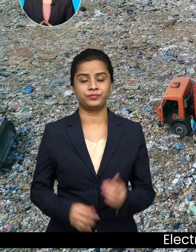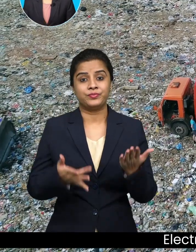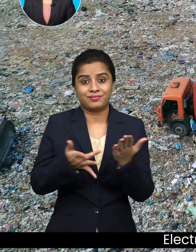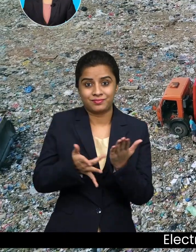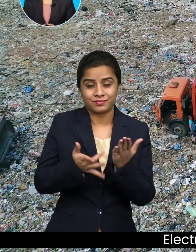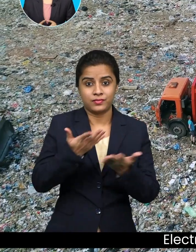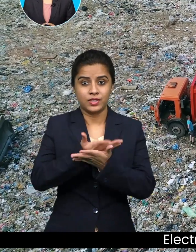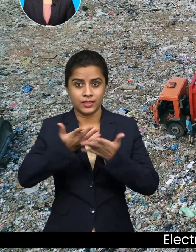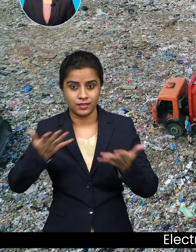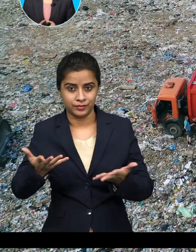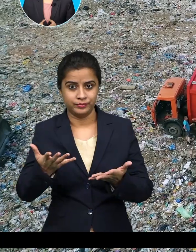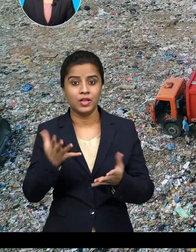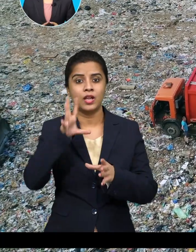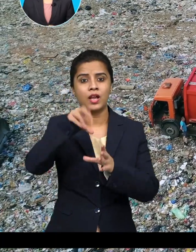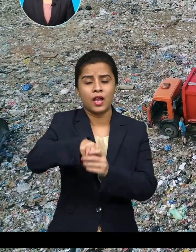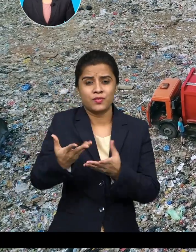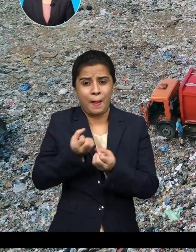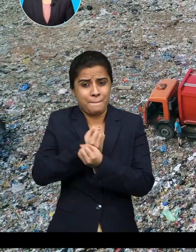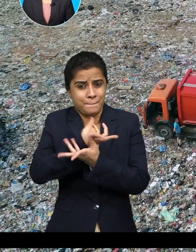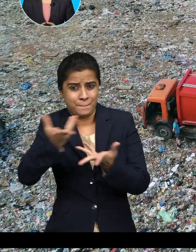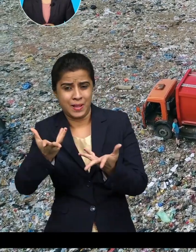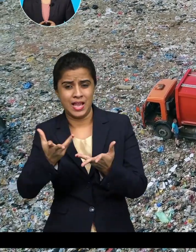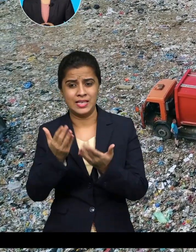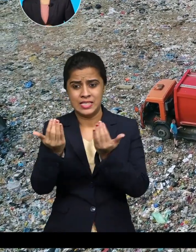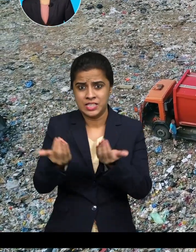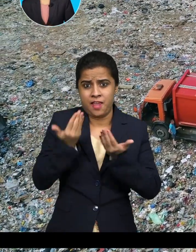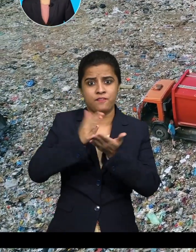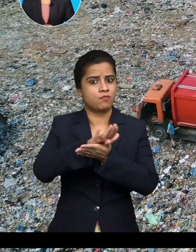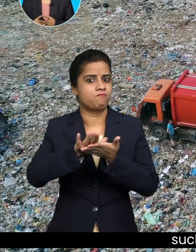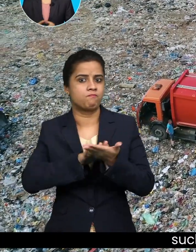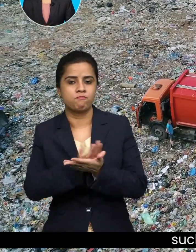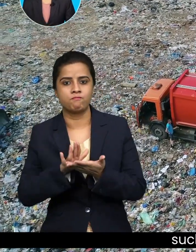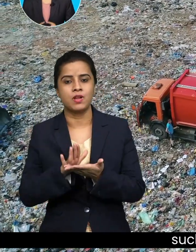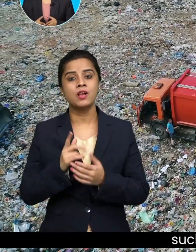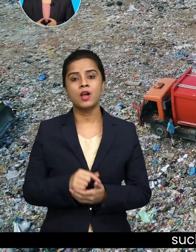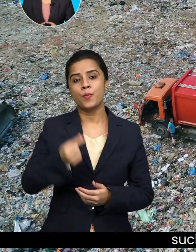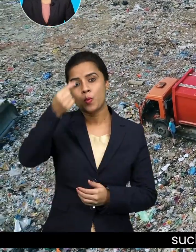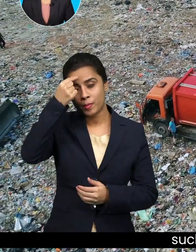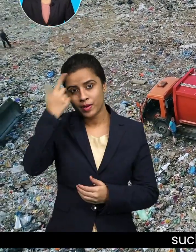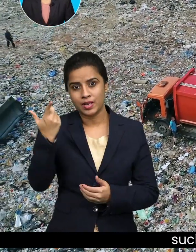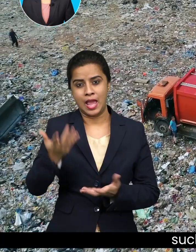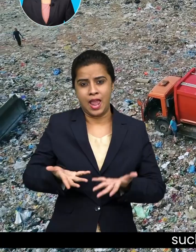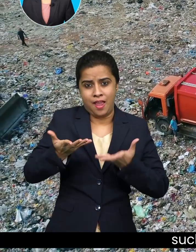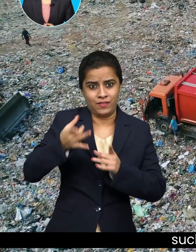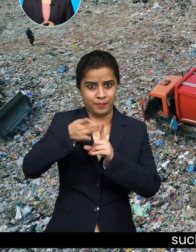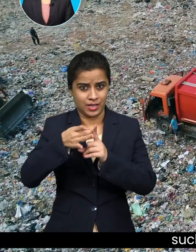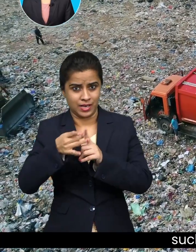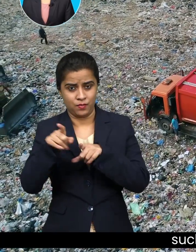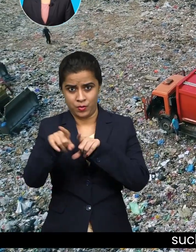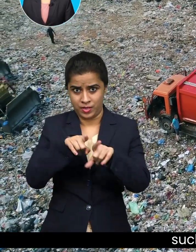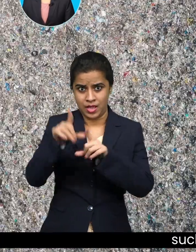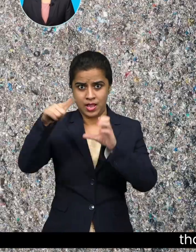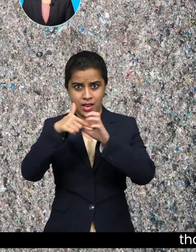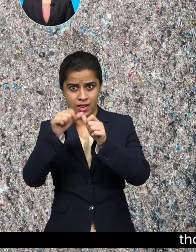Electronic equipment contains many hazardous heavy metals such as lead and